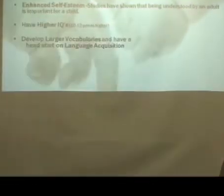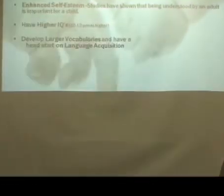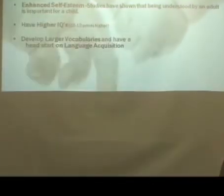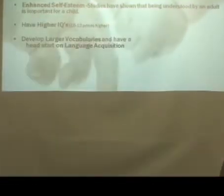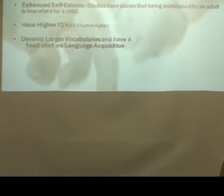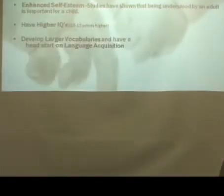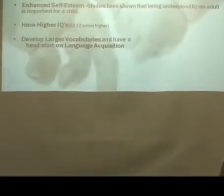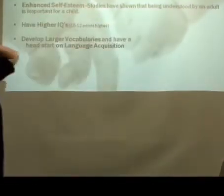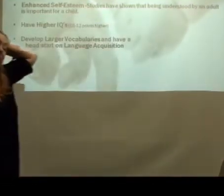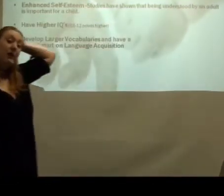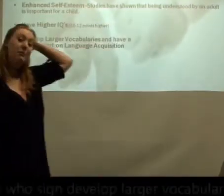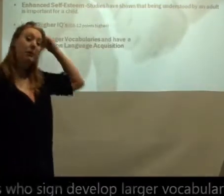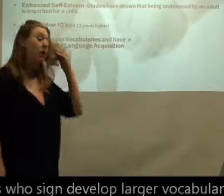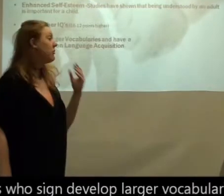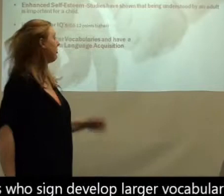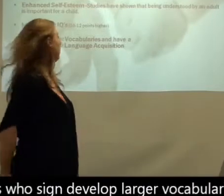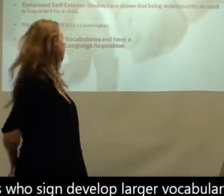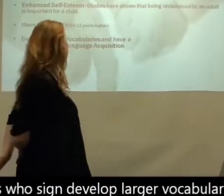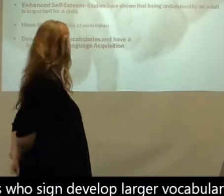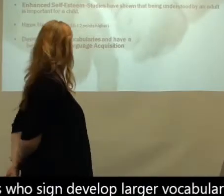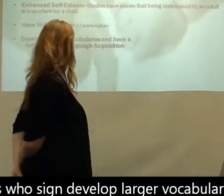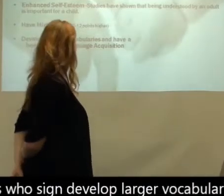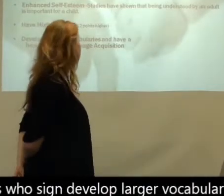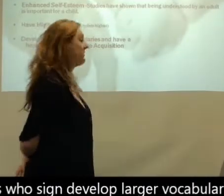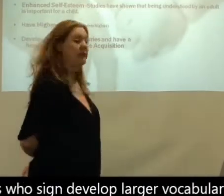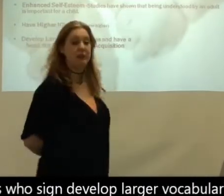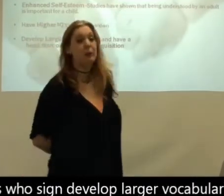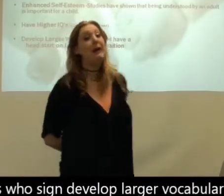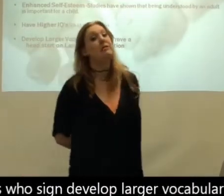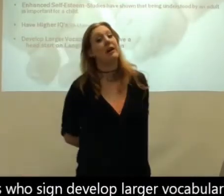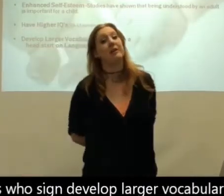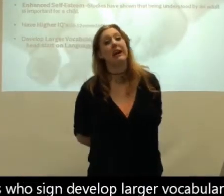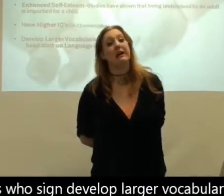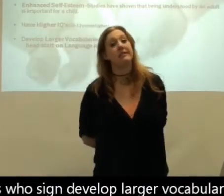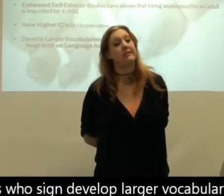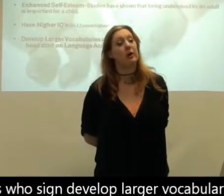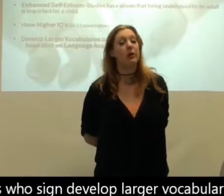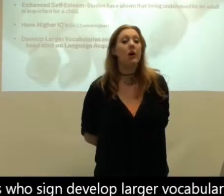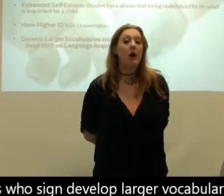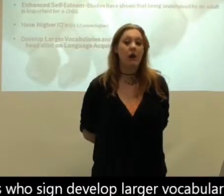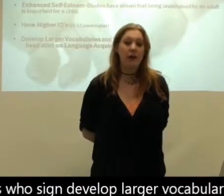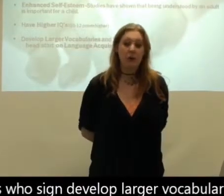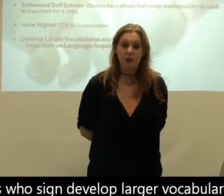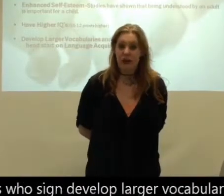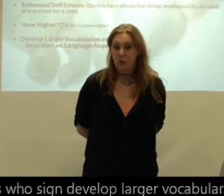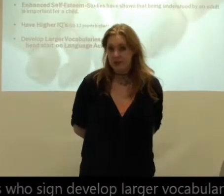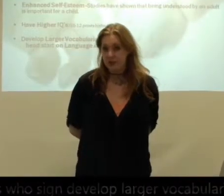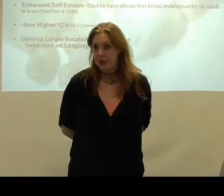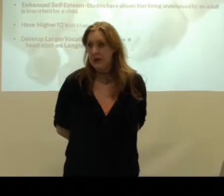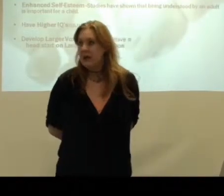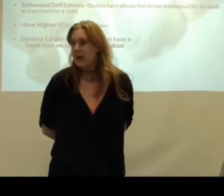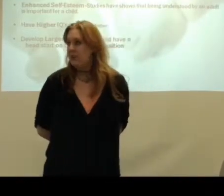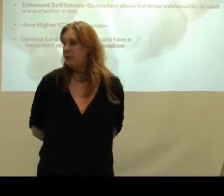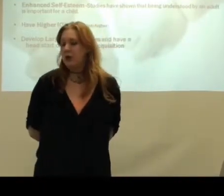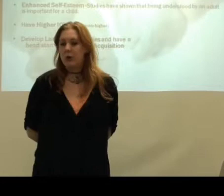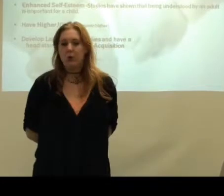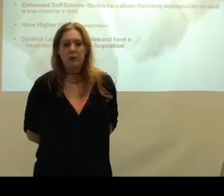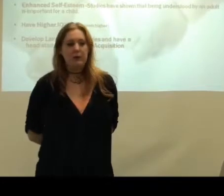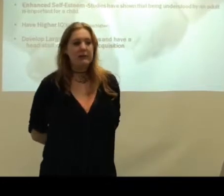Babies will actually develop larger vocabularies as well as having a head start on language acquisition. As you know, as most